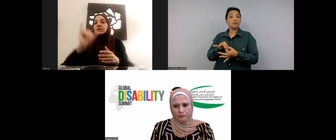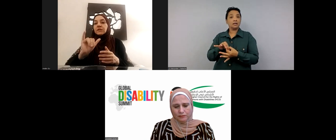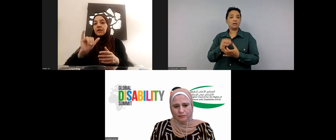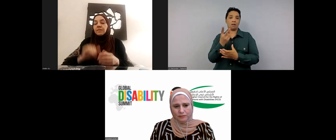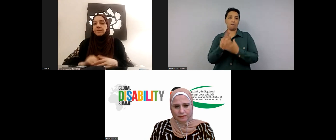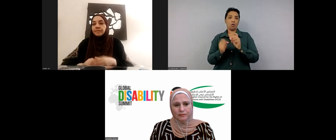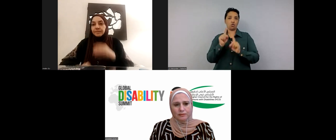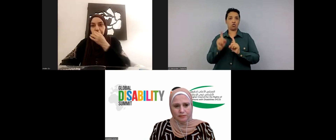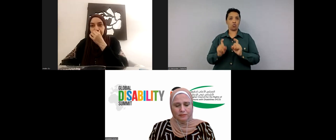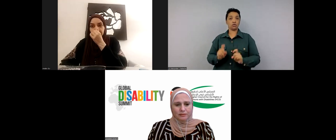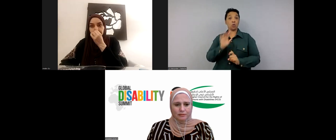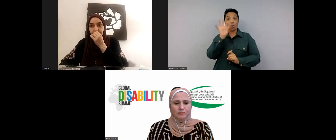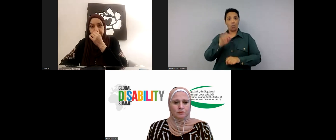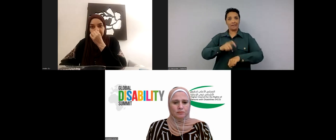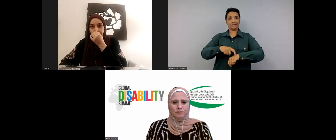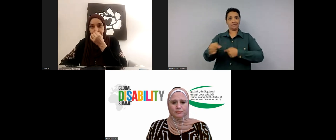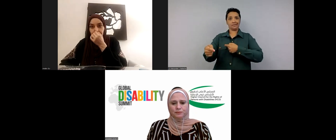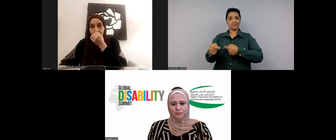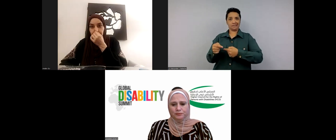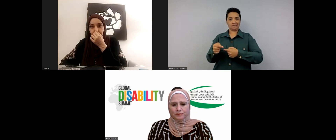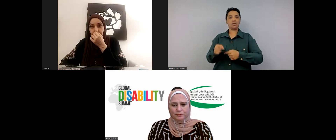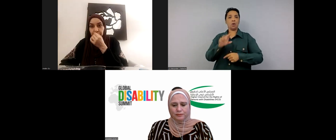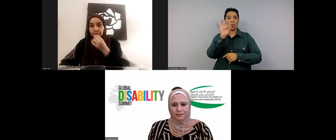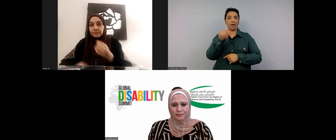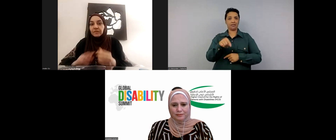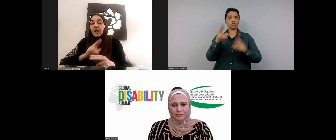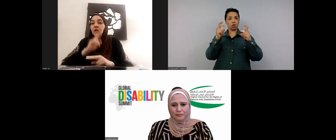to save time and because they are interrelated.